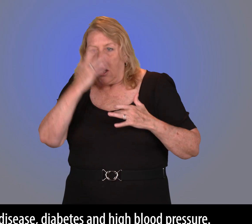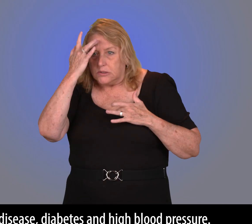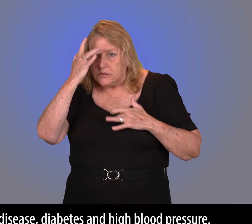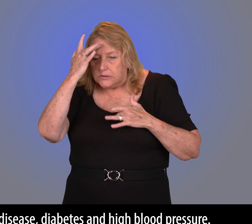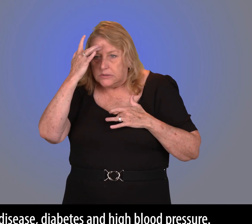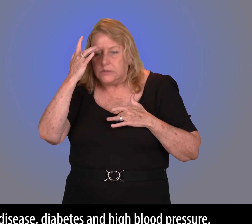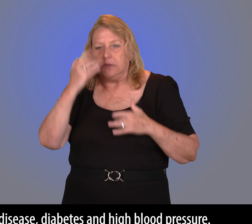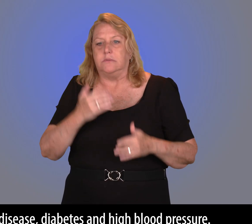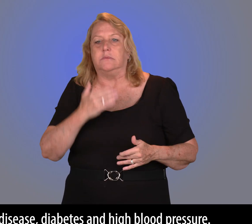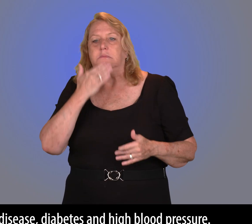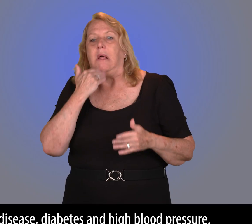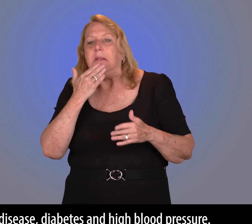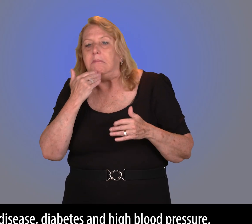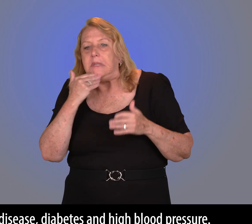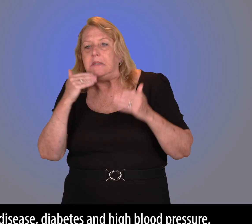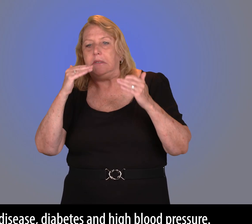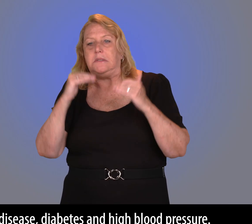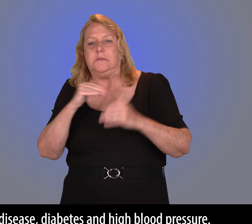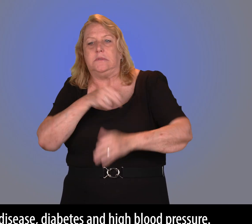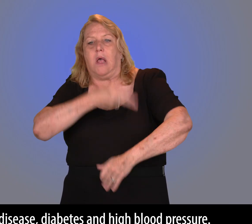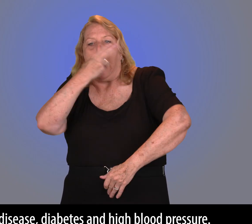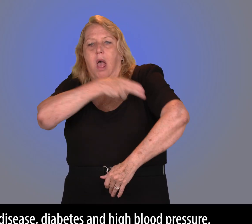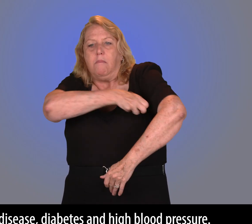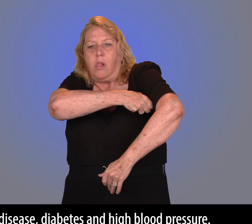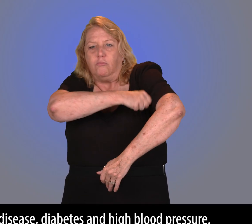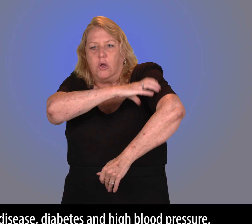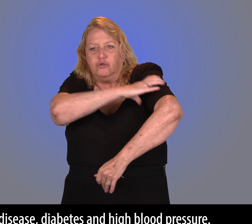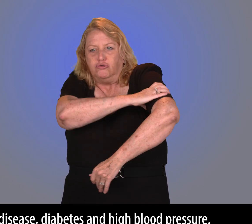disease, diabetes, or high blood pressure.